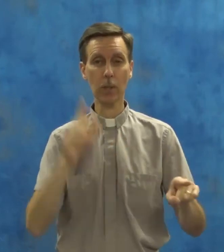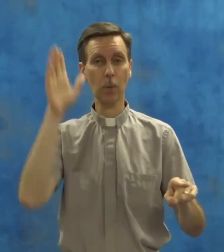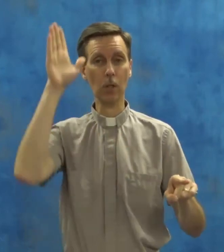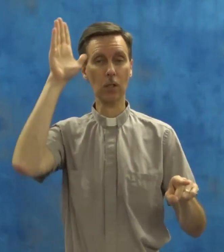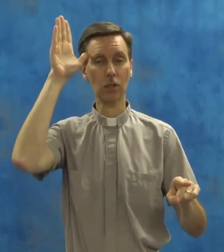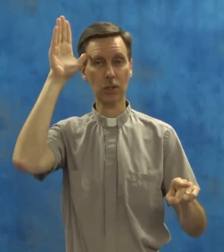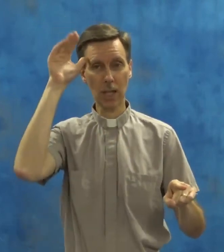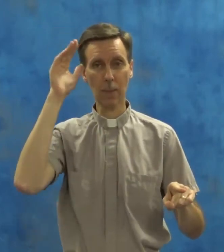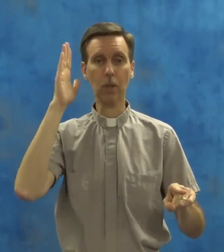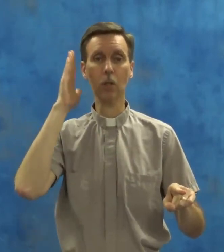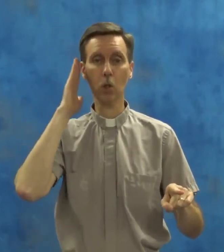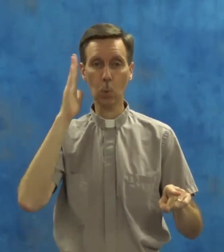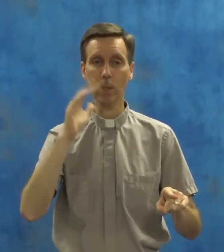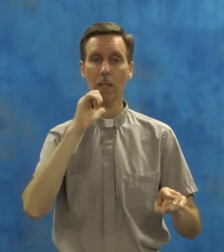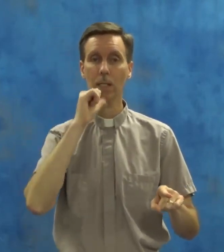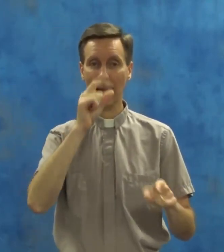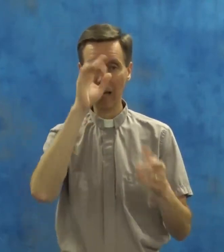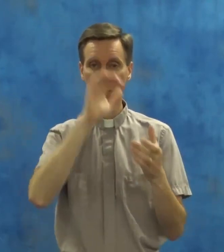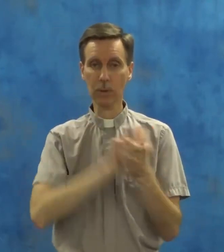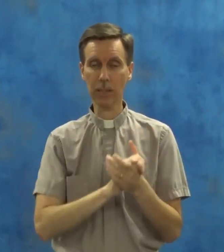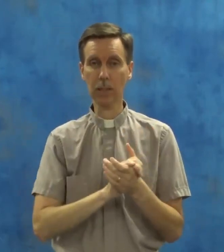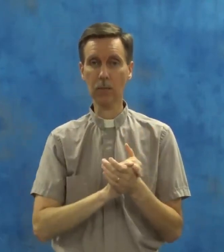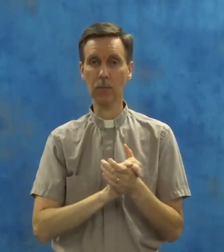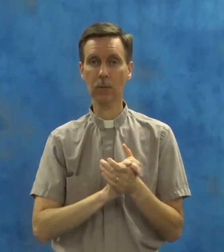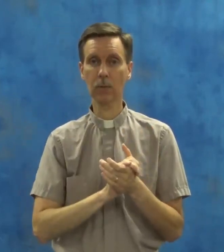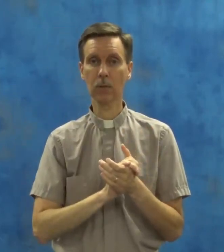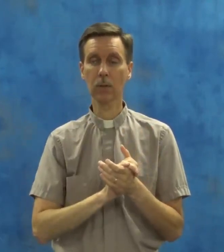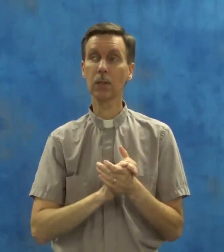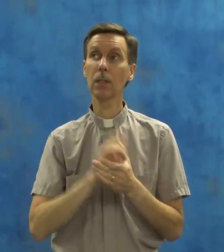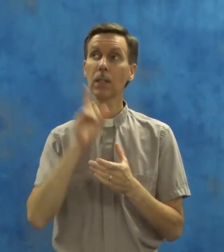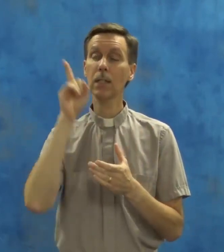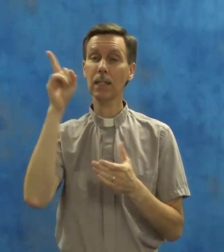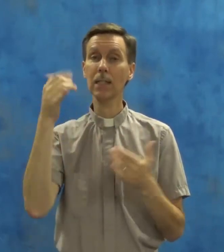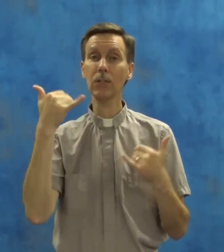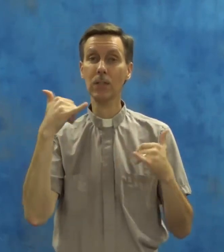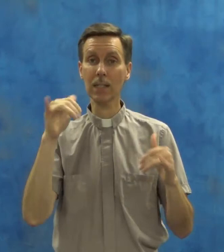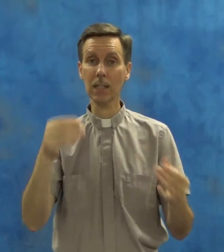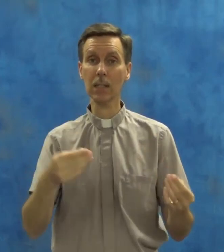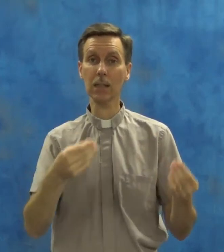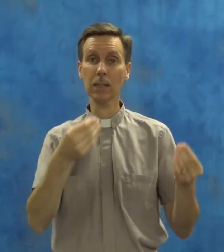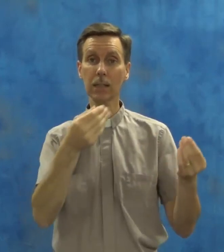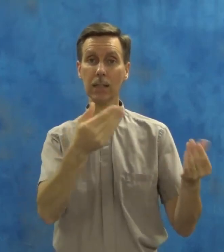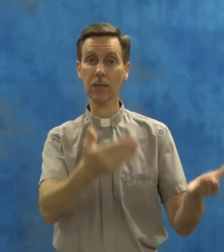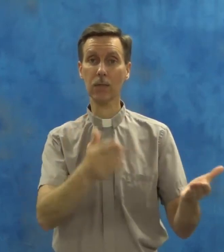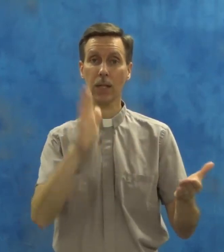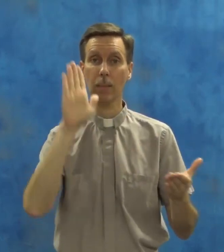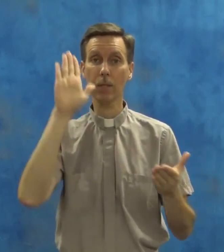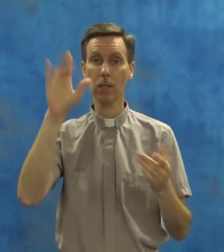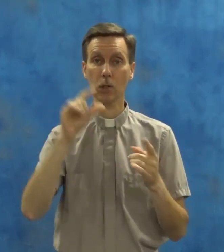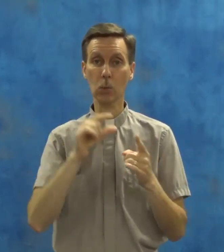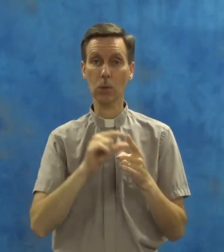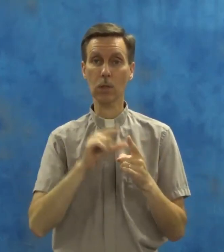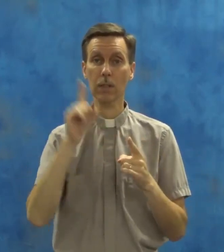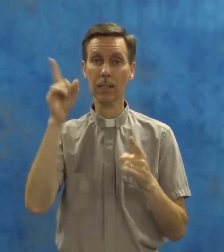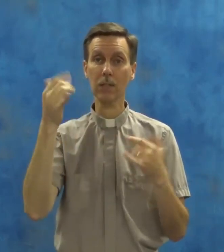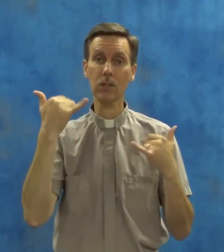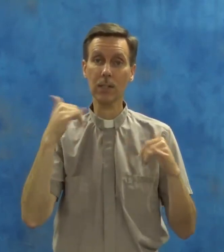people, stubborn, will not believe, he still gives them his word. He